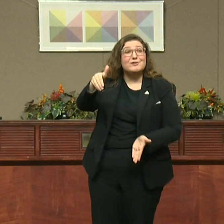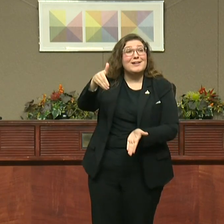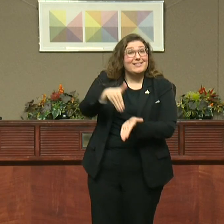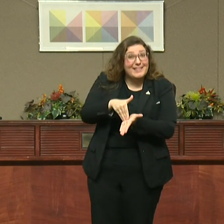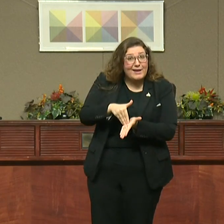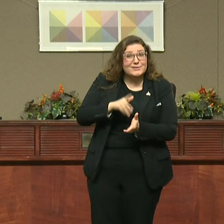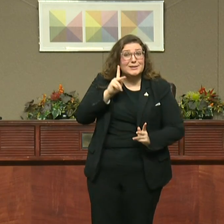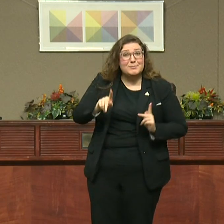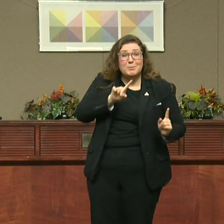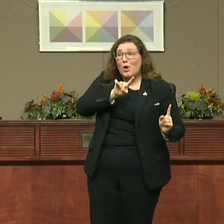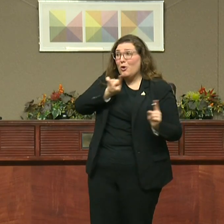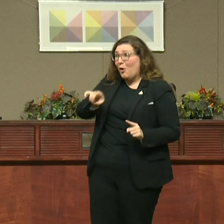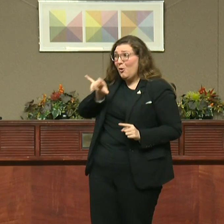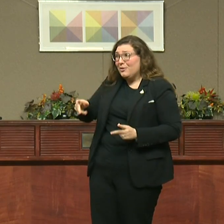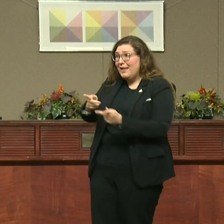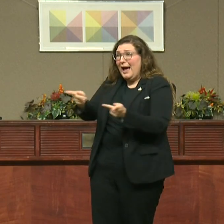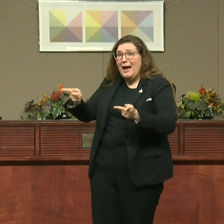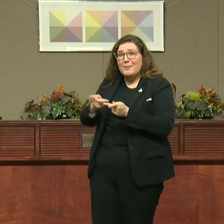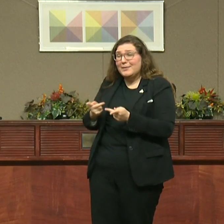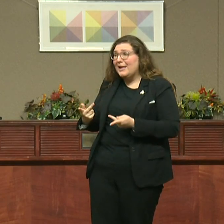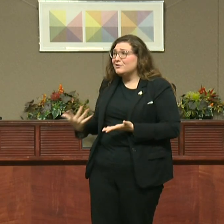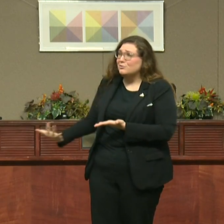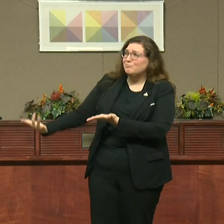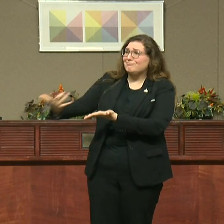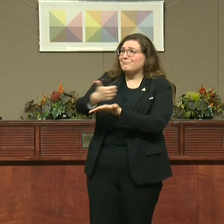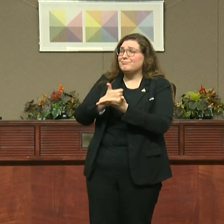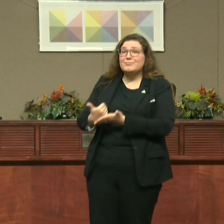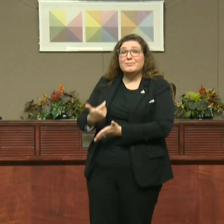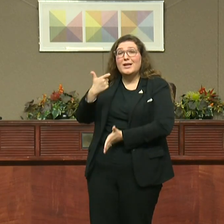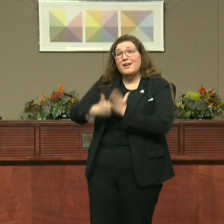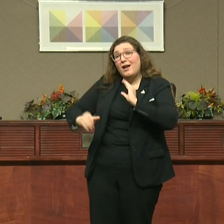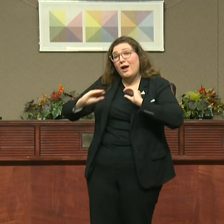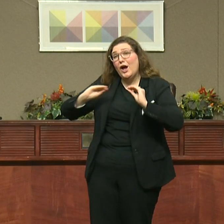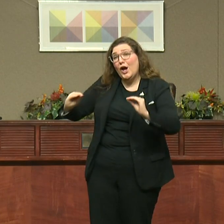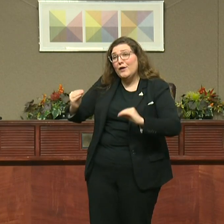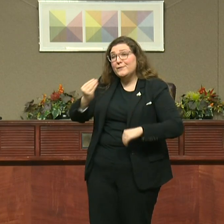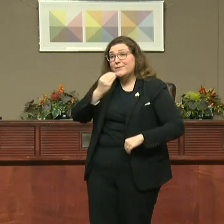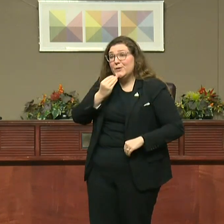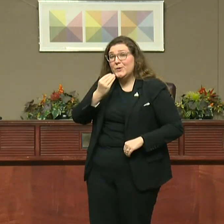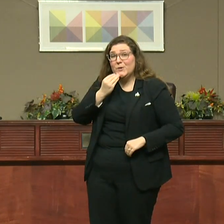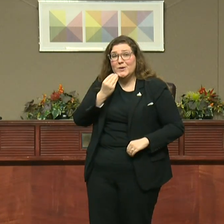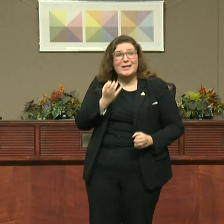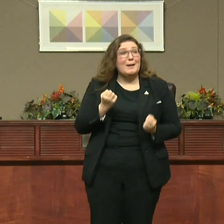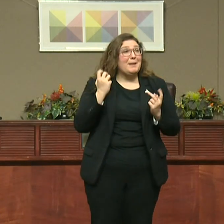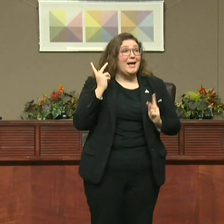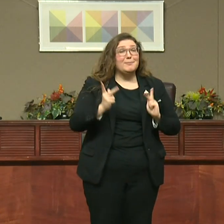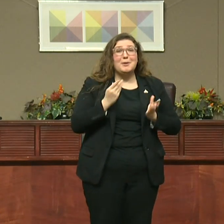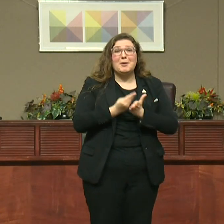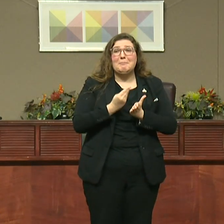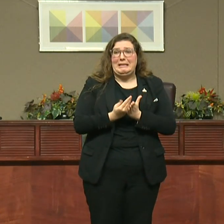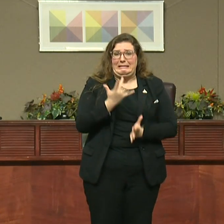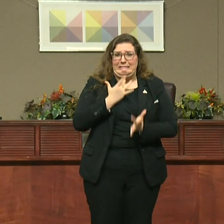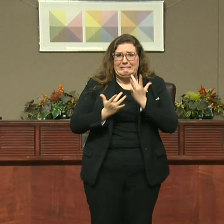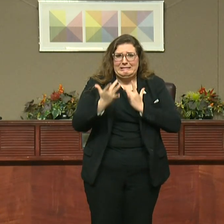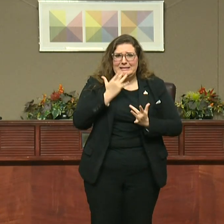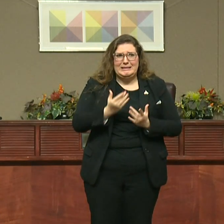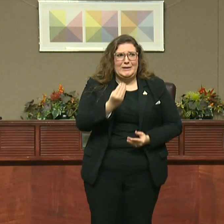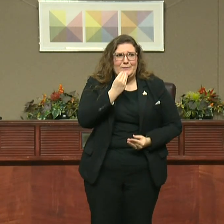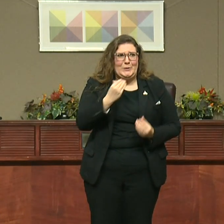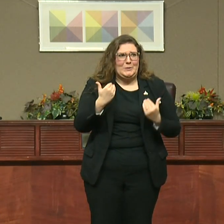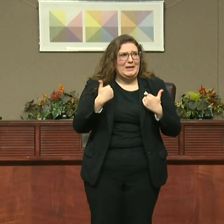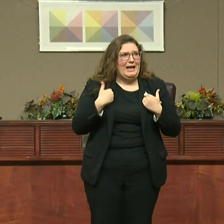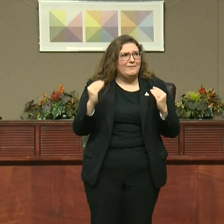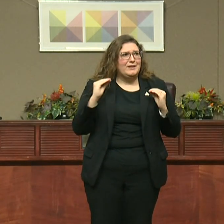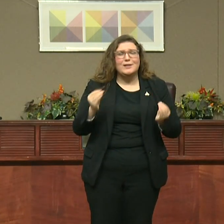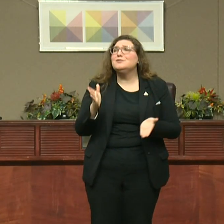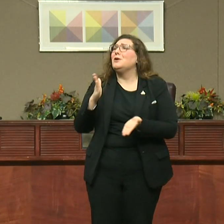we have where there's food insufficiency within our community. So I have to applaud Lockheed Martin for